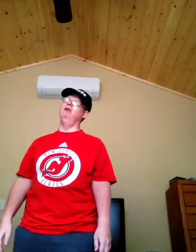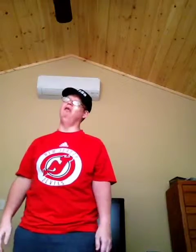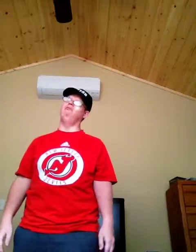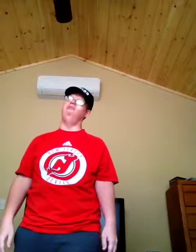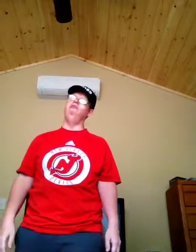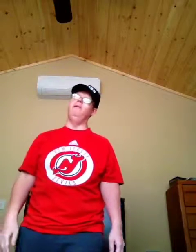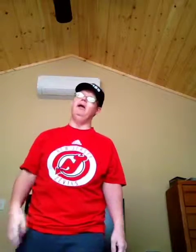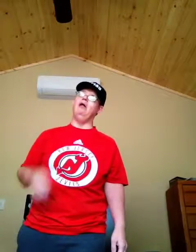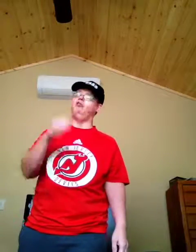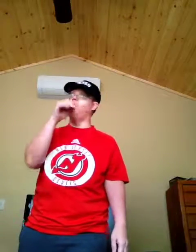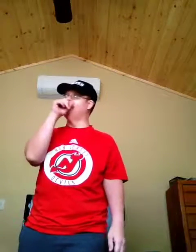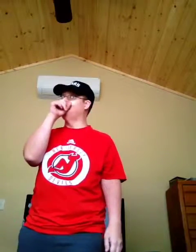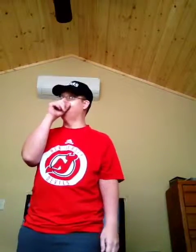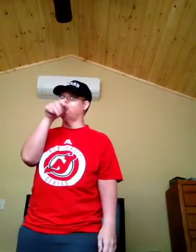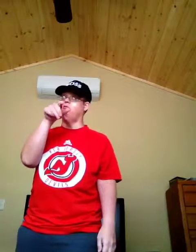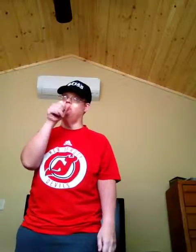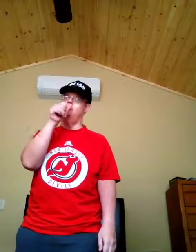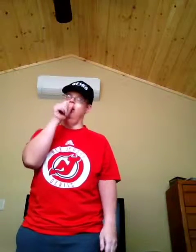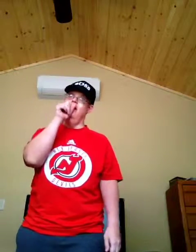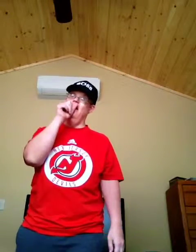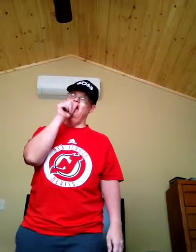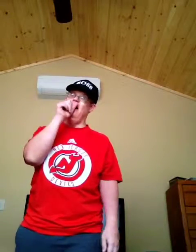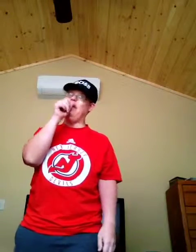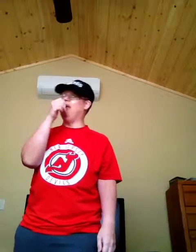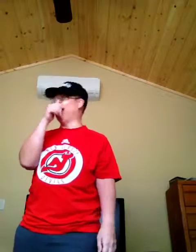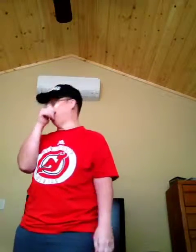he's from the Mets. Excuse me.